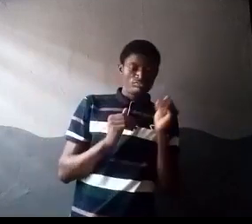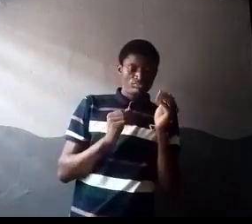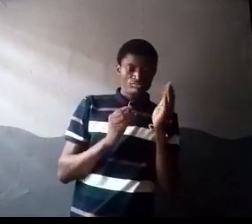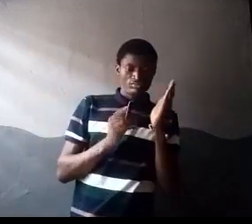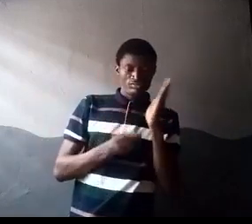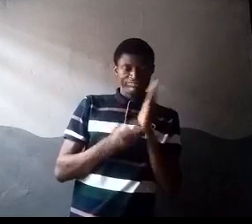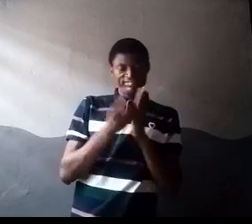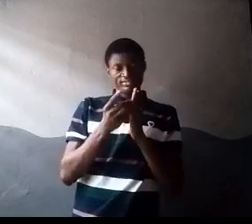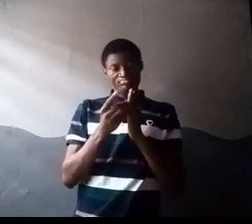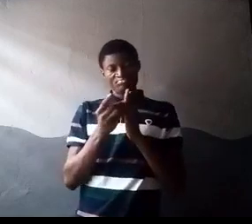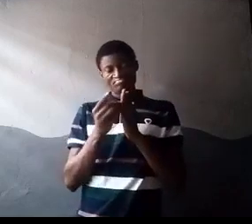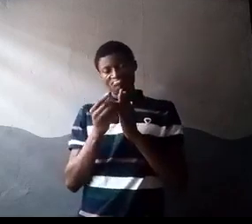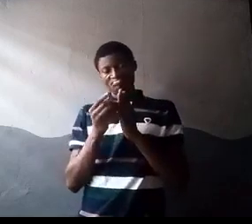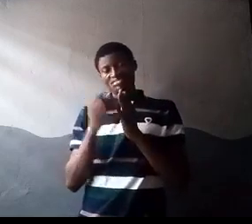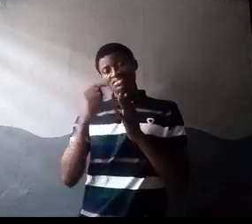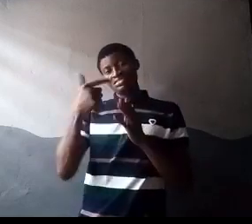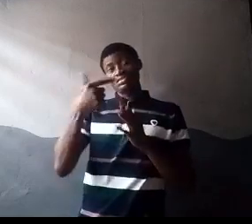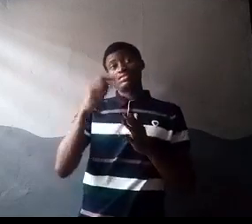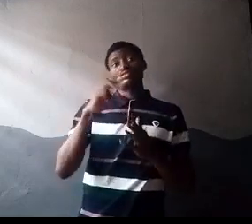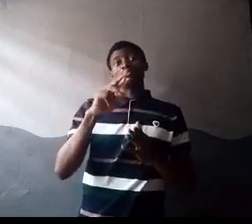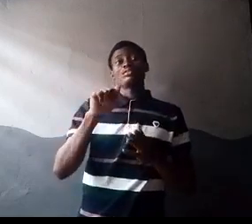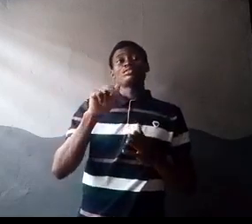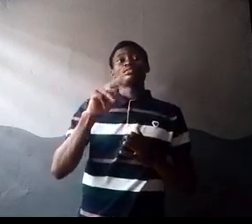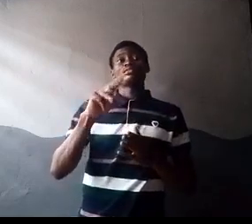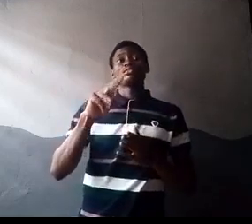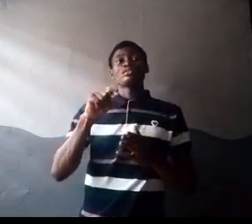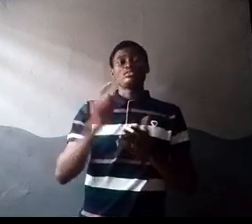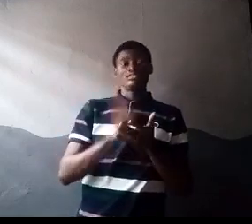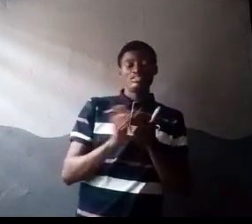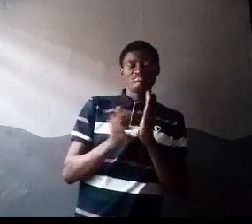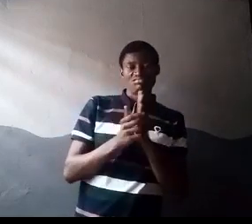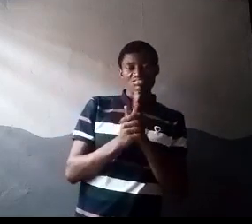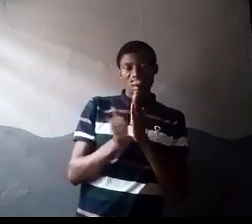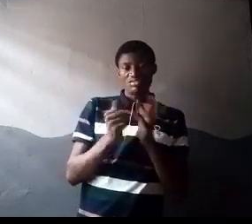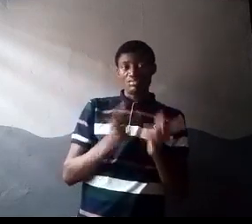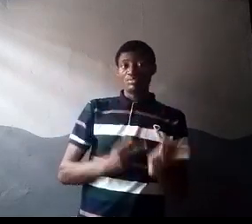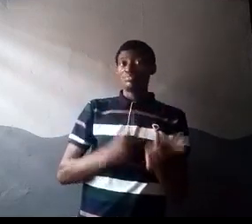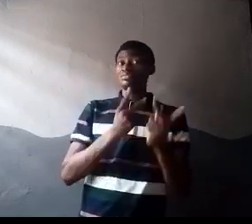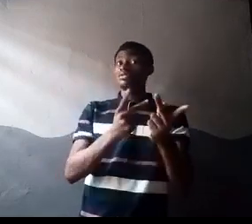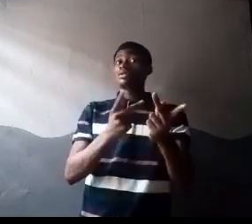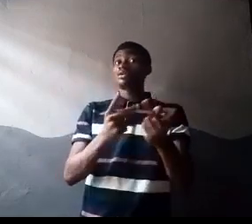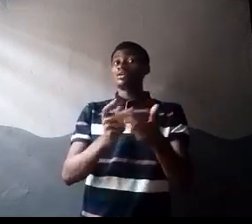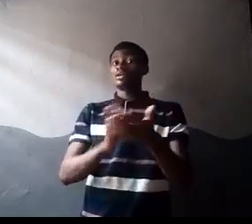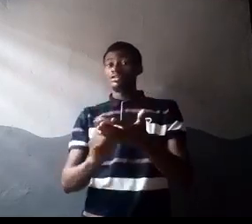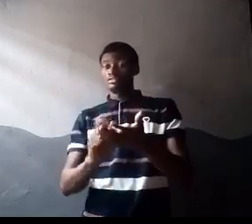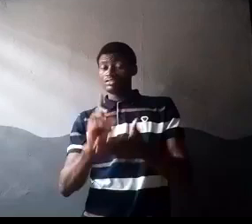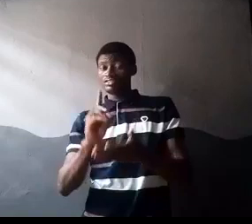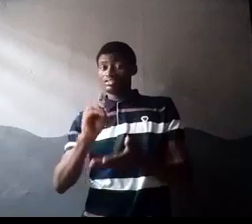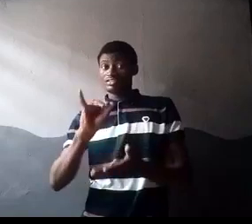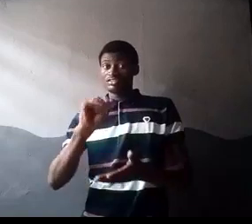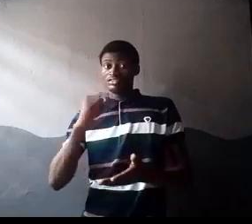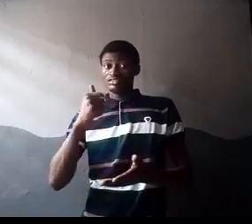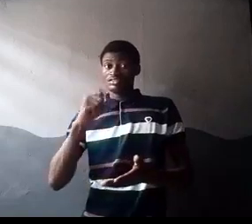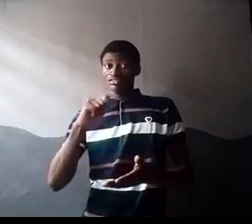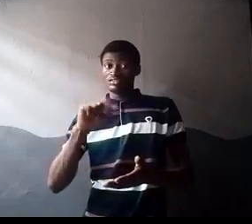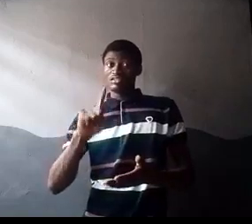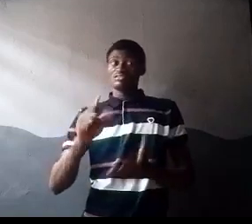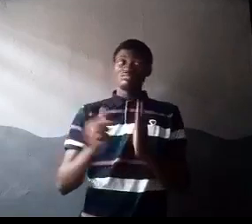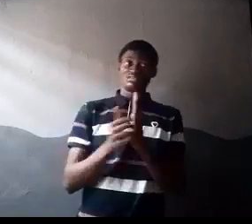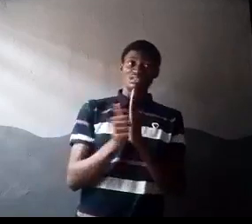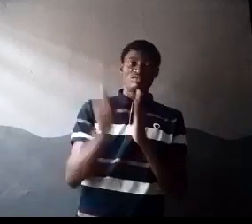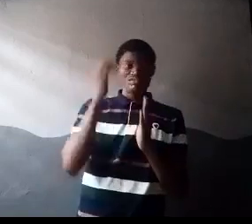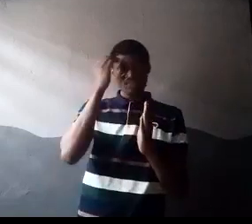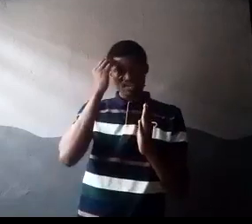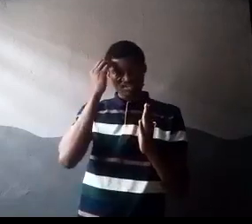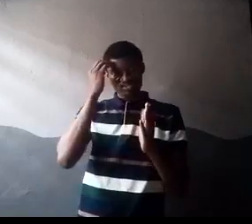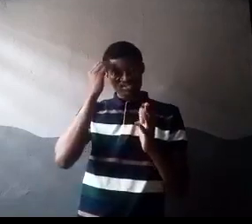writing skills, proposal writing skills, digital skills, knowledge about your specific area of interest. It